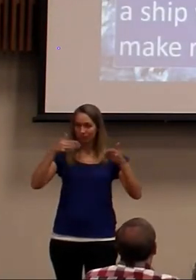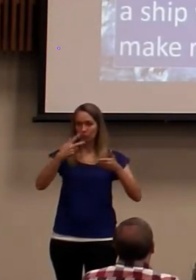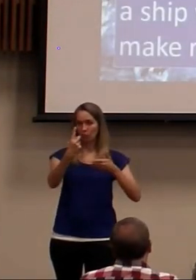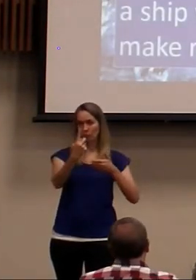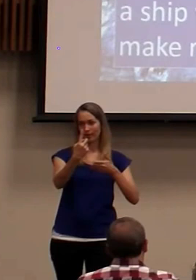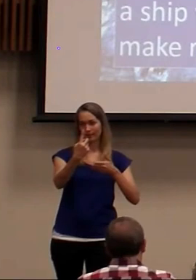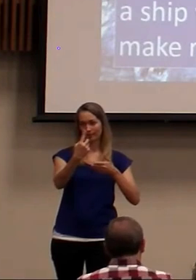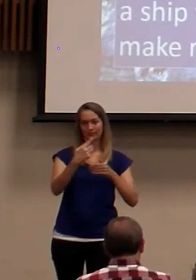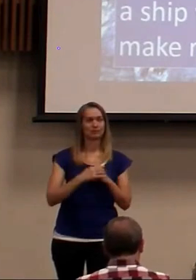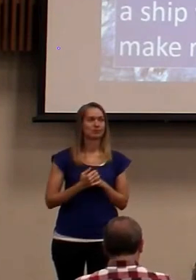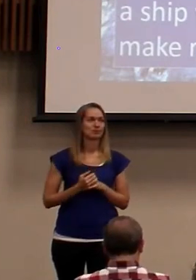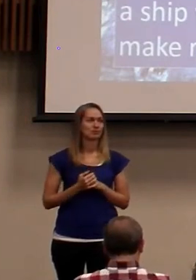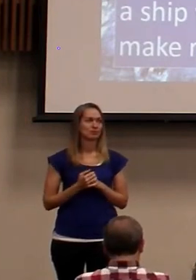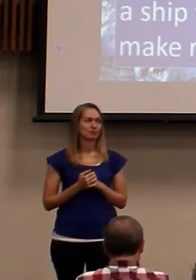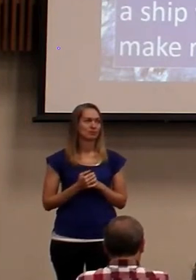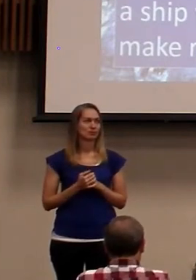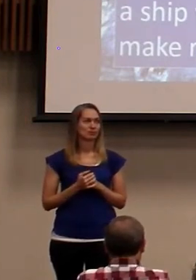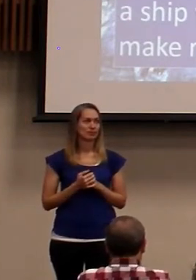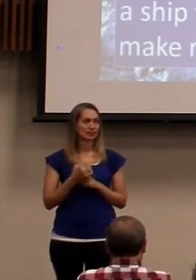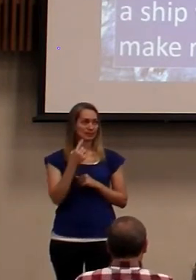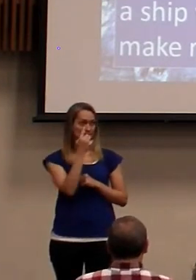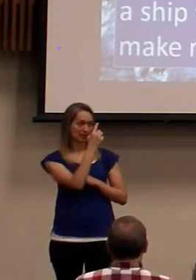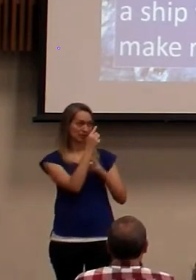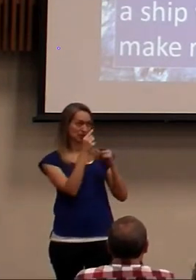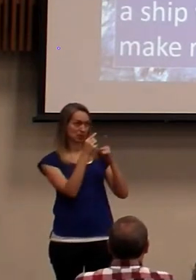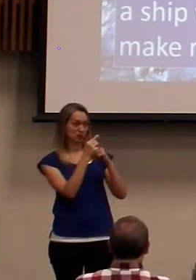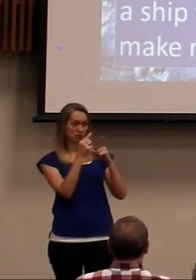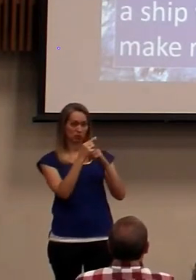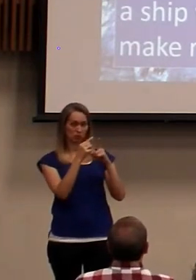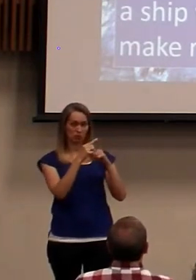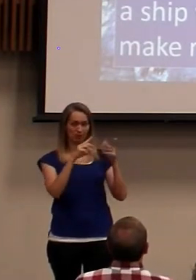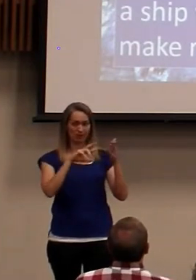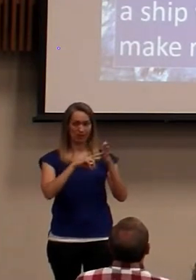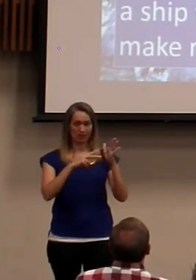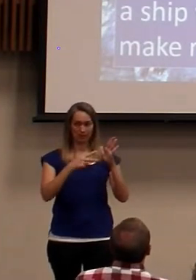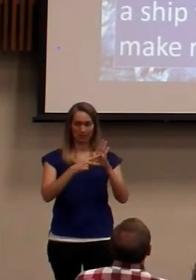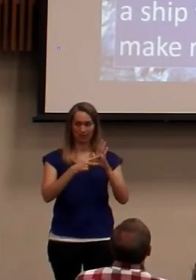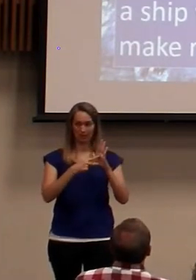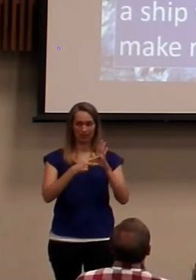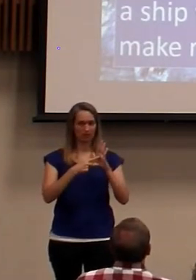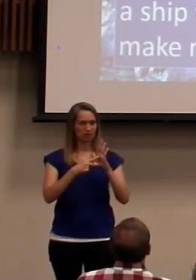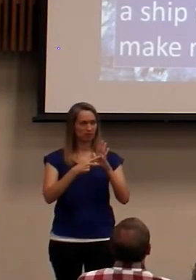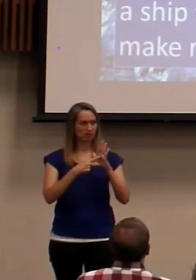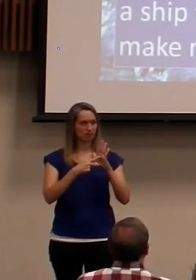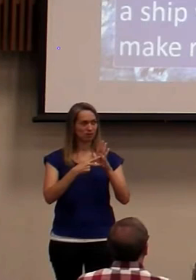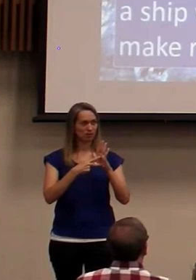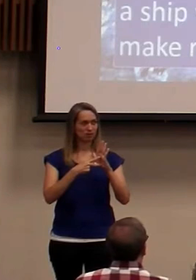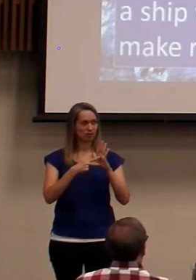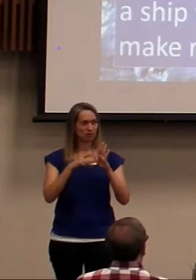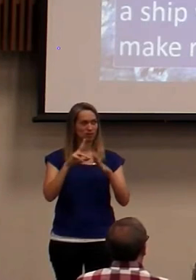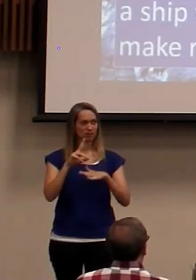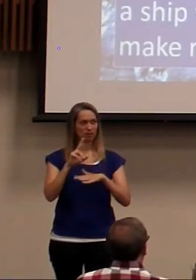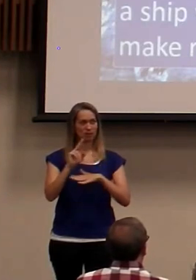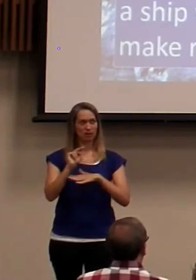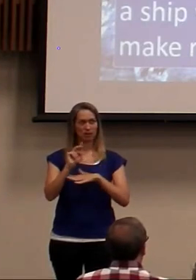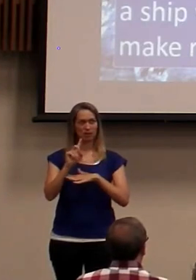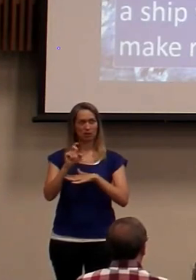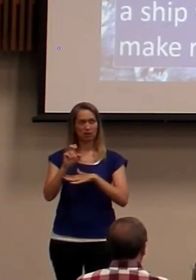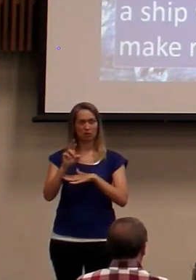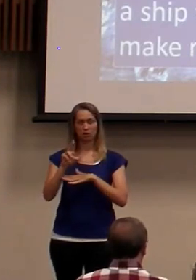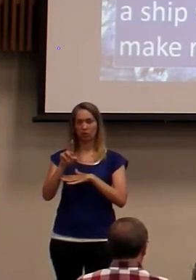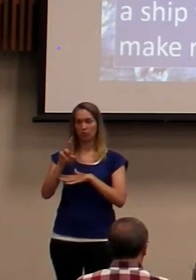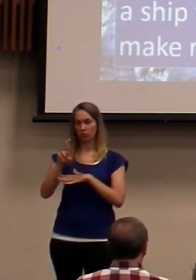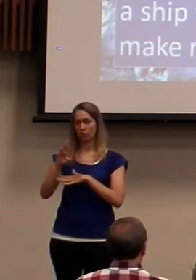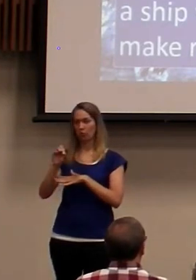Huperetes. This is a word that means under rower. And it was a very special thing back at that time. When they were